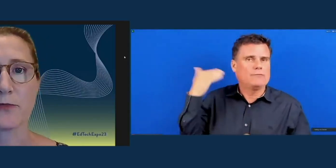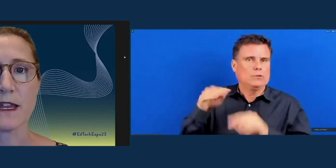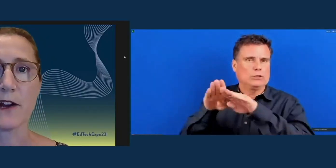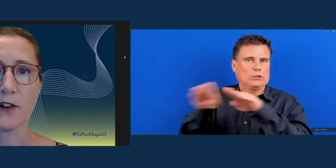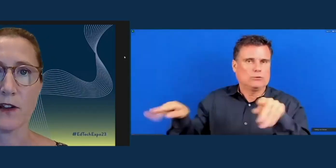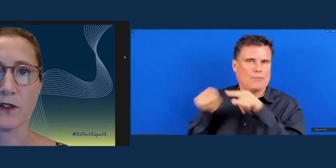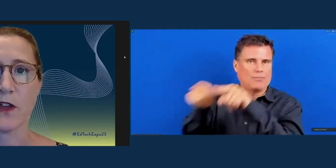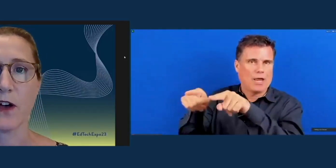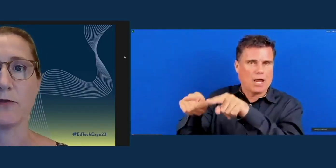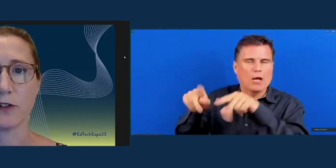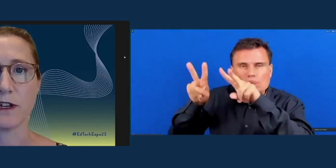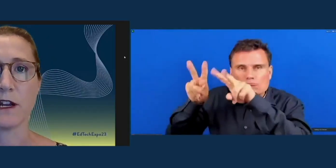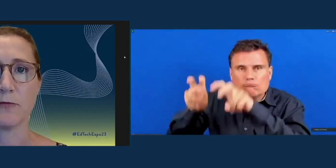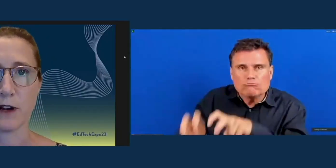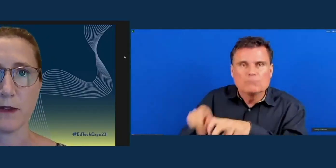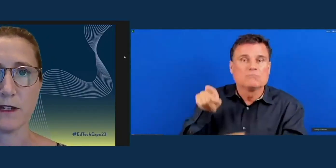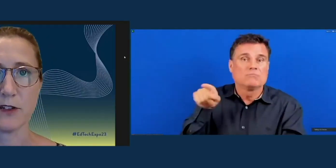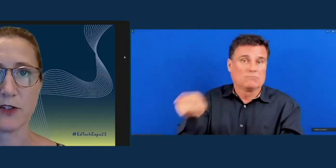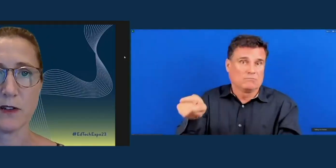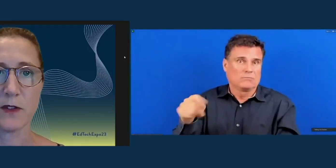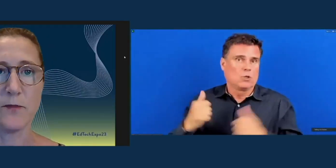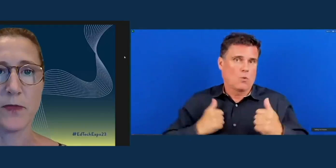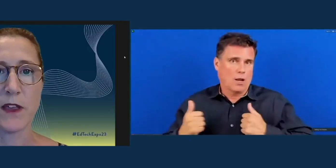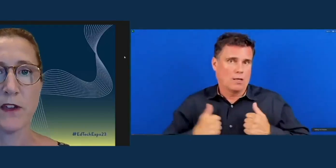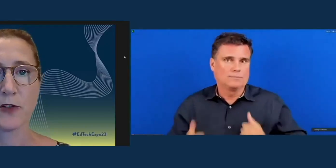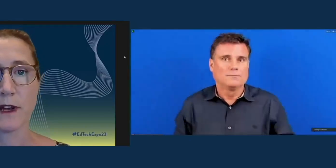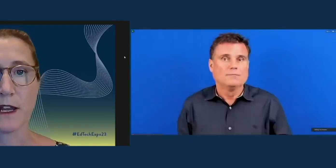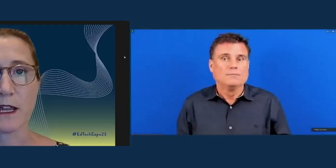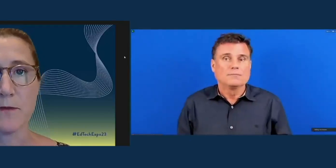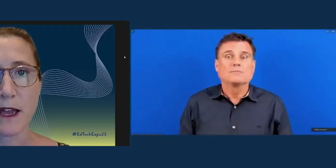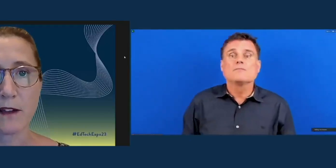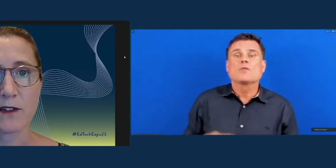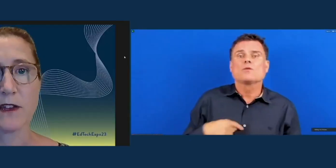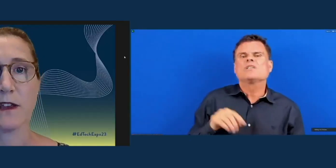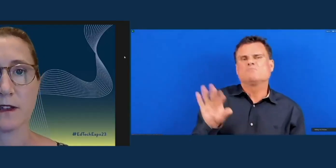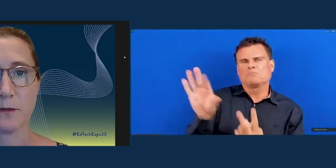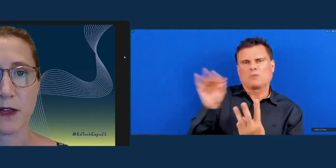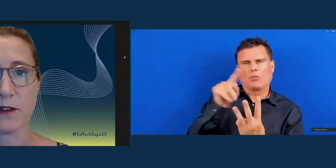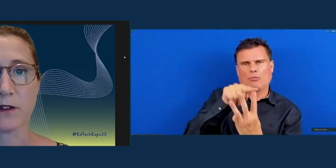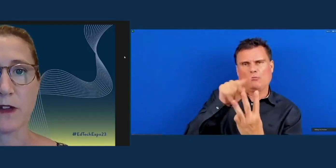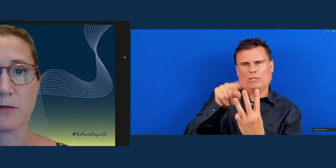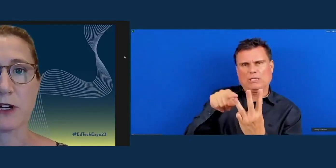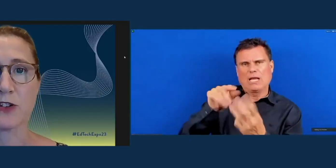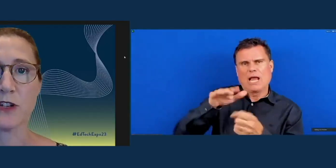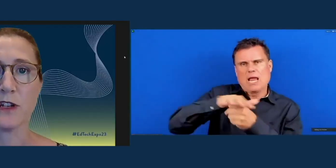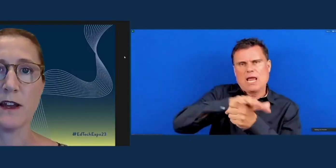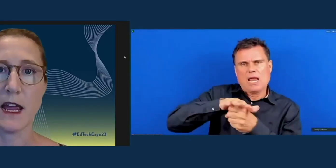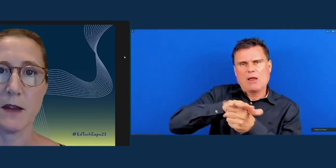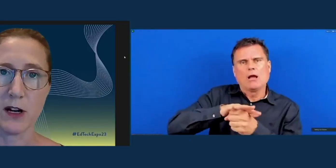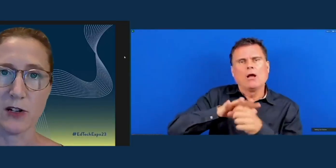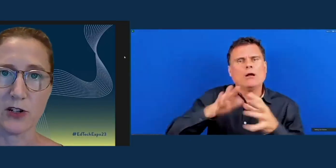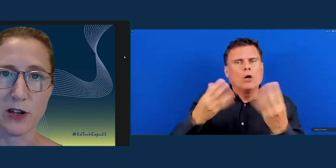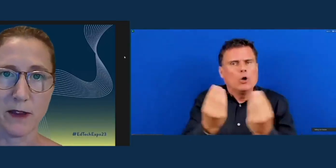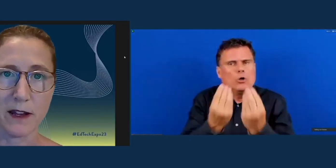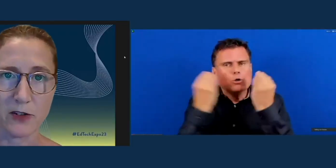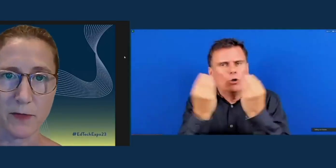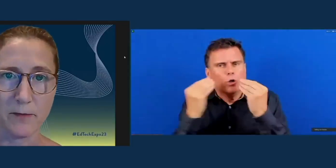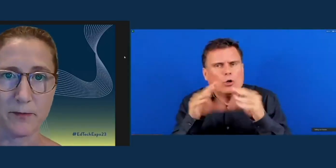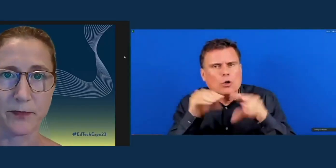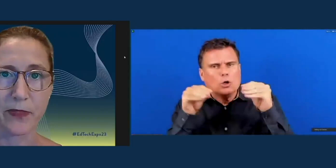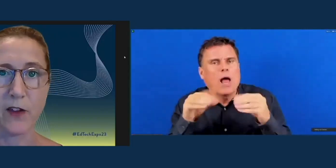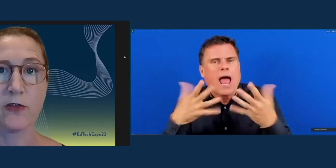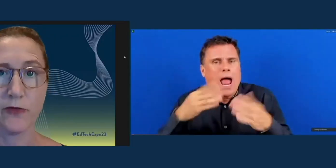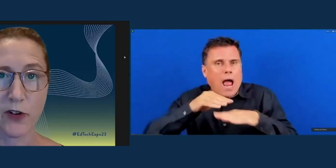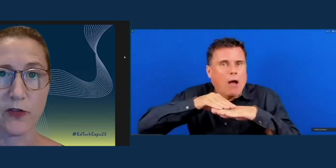on 3 areas of learning and recommendations: creating impact, expanding collaboration, and partnership